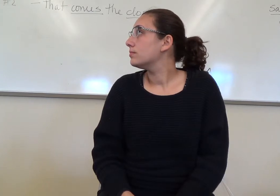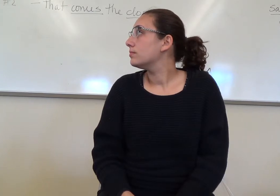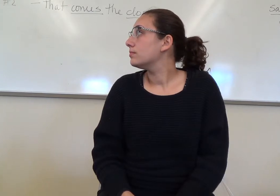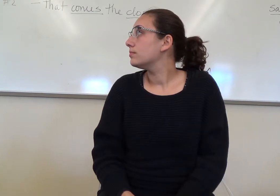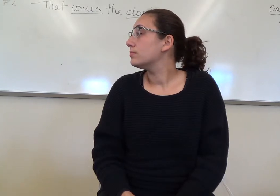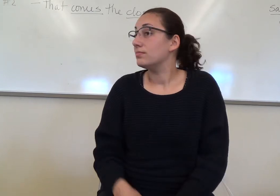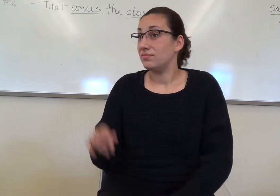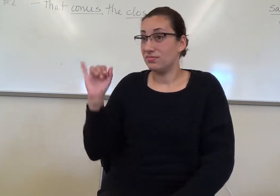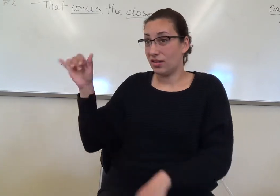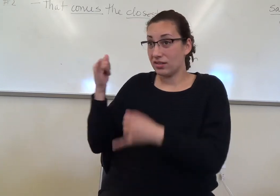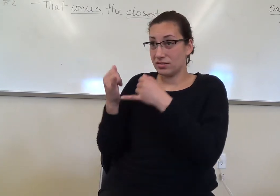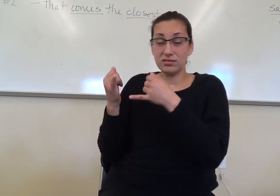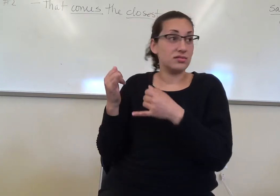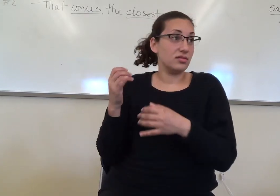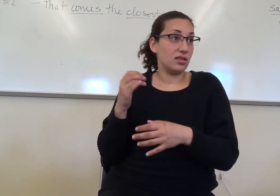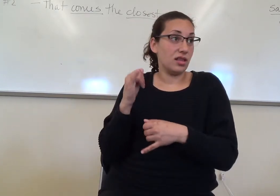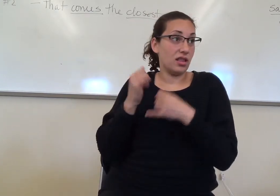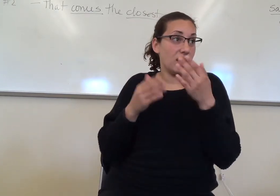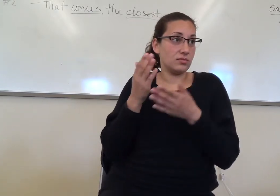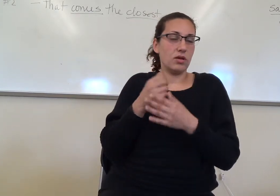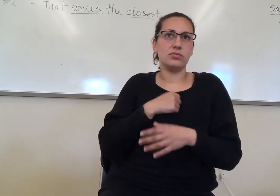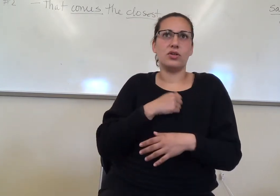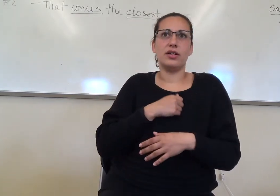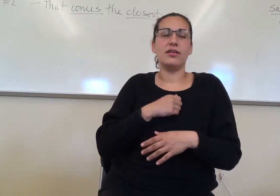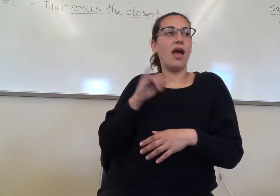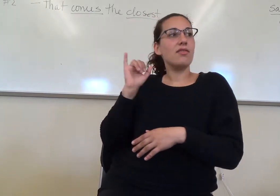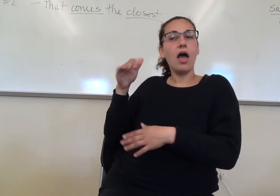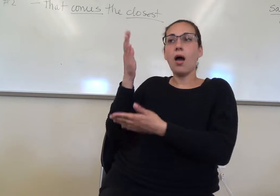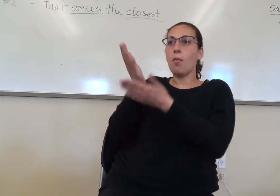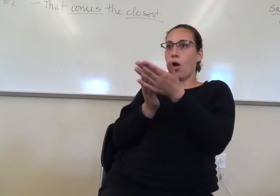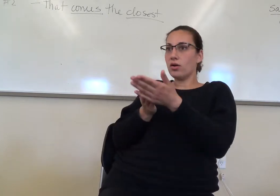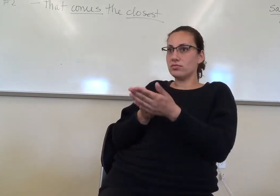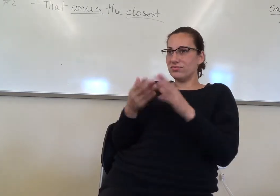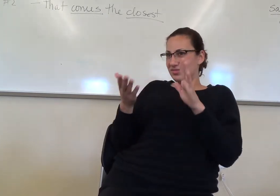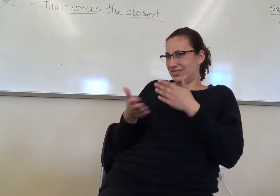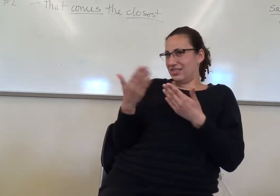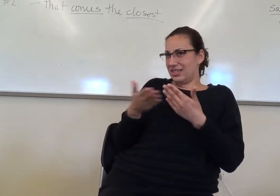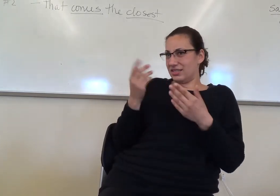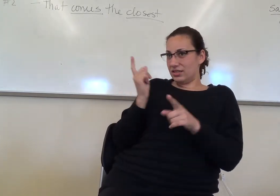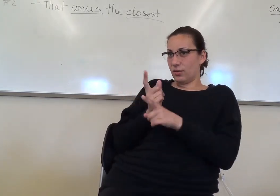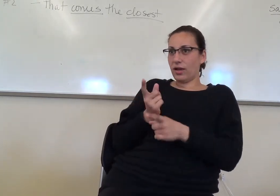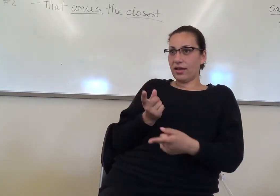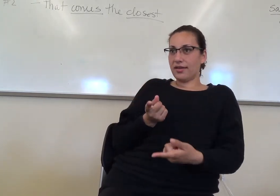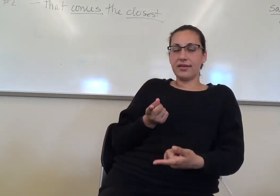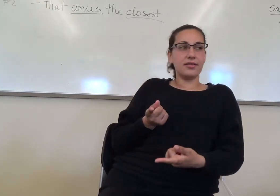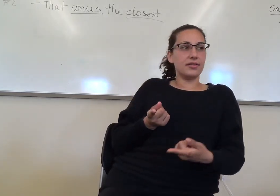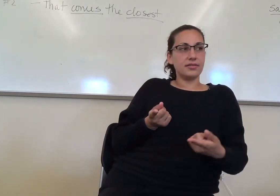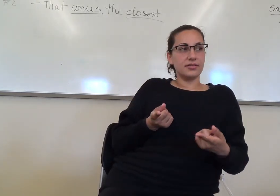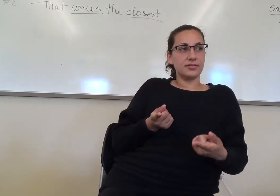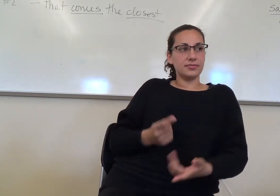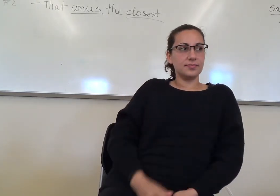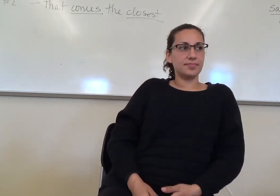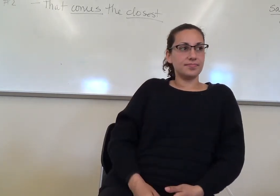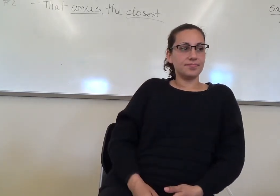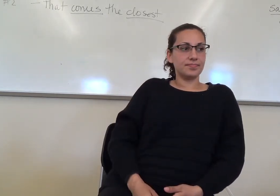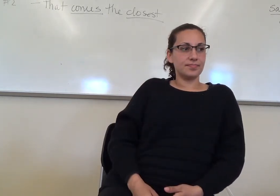Isn't that easy? Okay, this one we can almost do before we even read it. When they're gonna help you out with